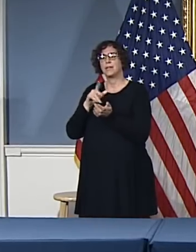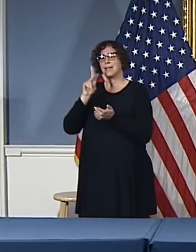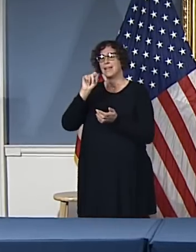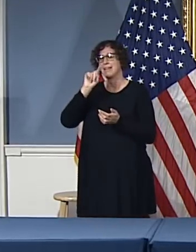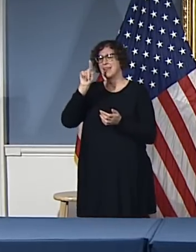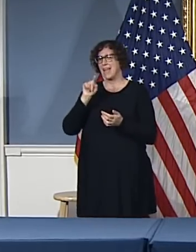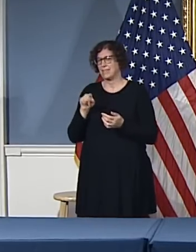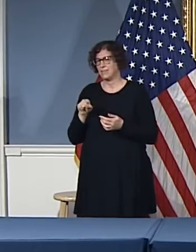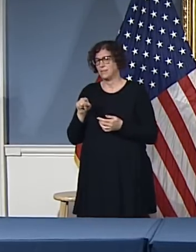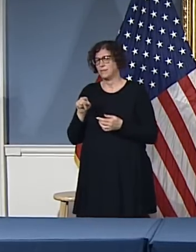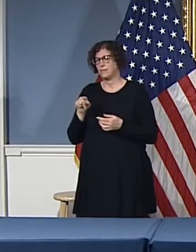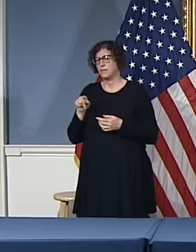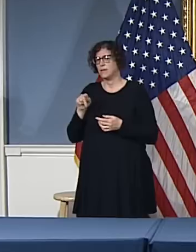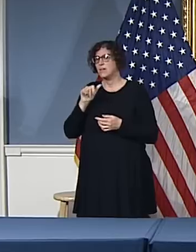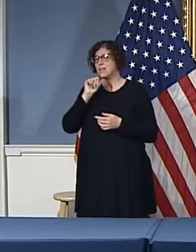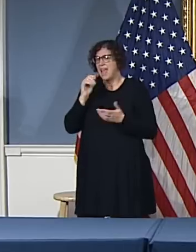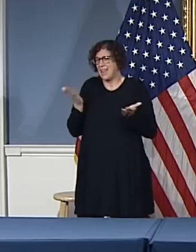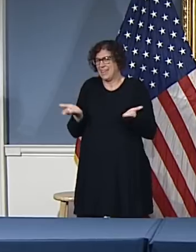us?